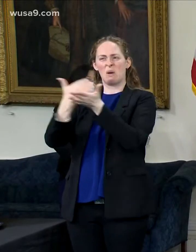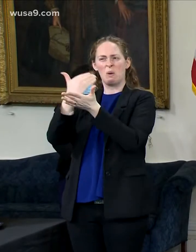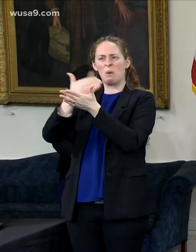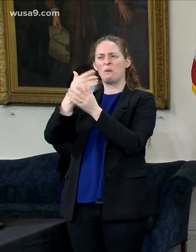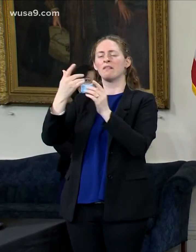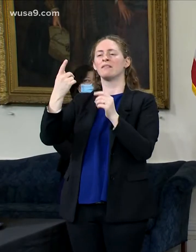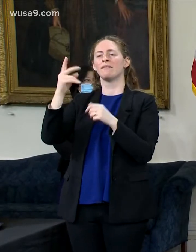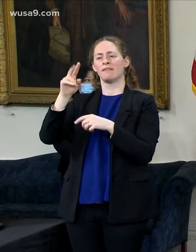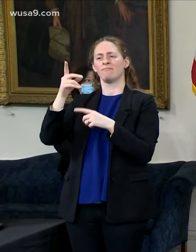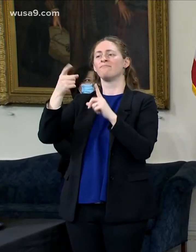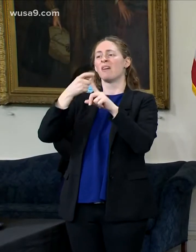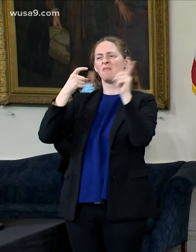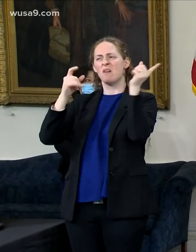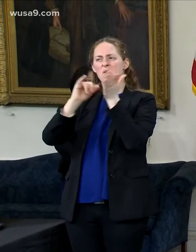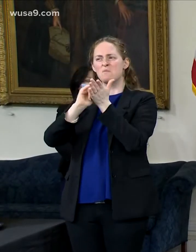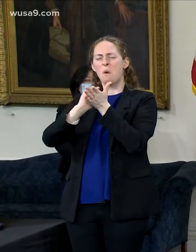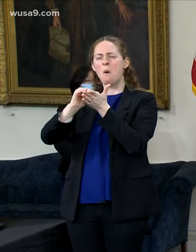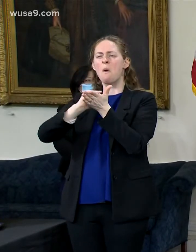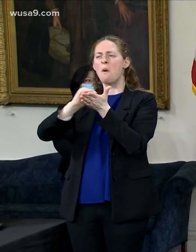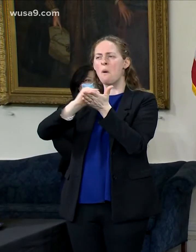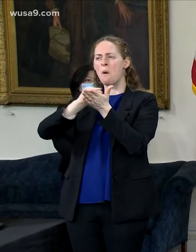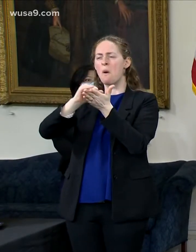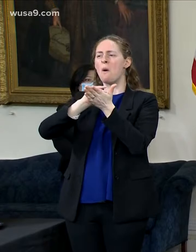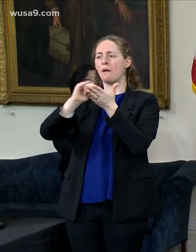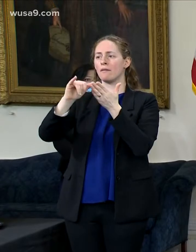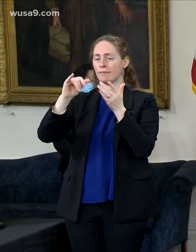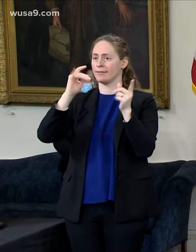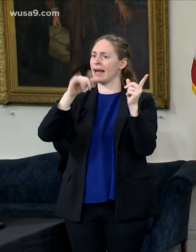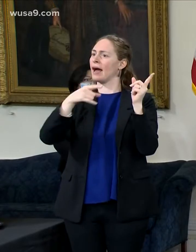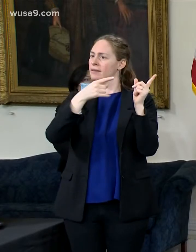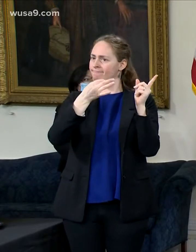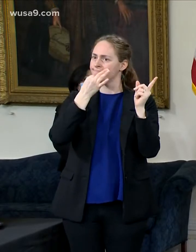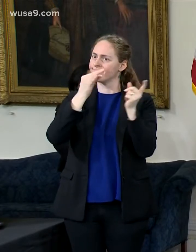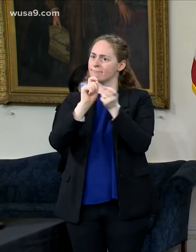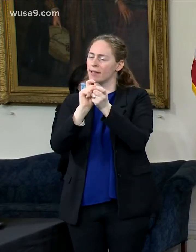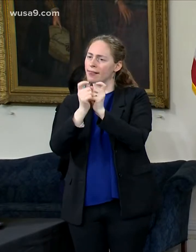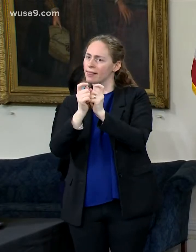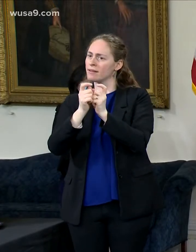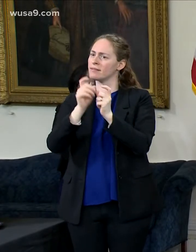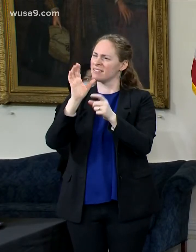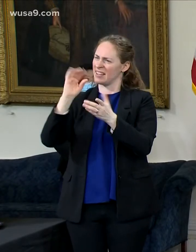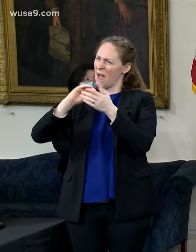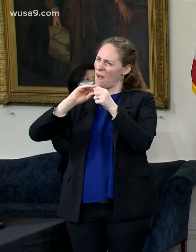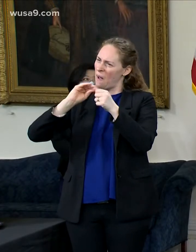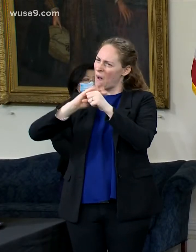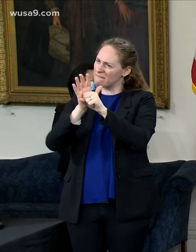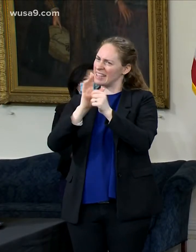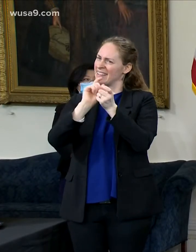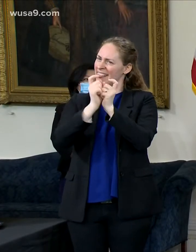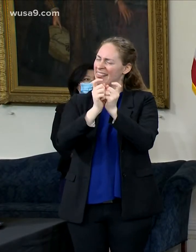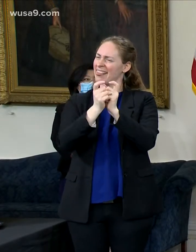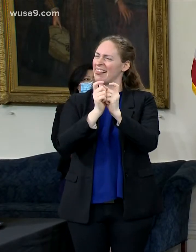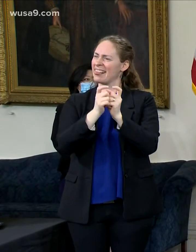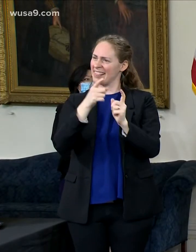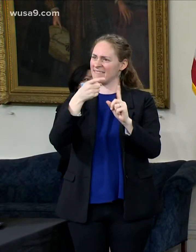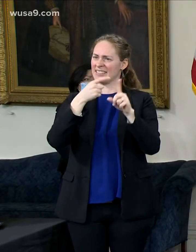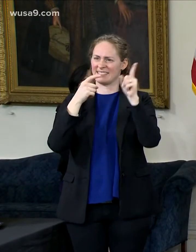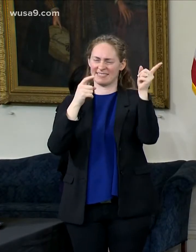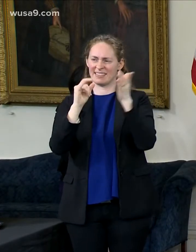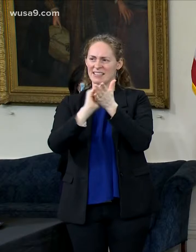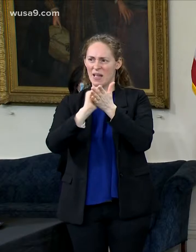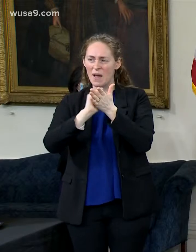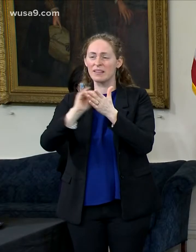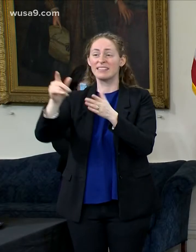of the B.1.1.7, but it's mutated. And that's, right now we're seeing big spikes in New York, New Jersey, and, coming down